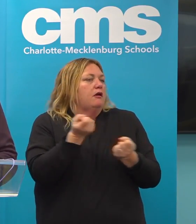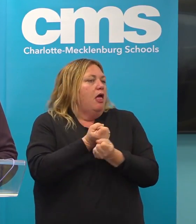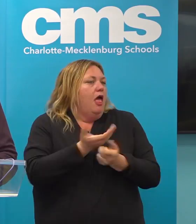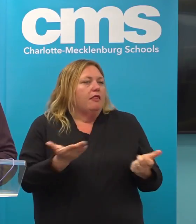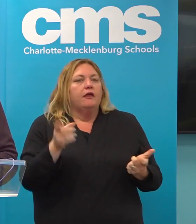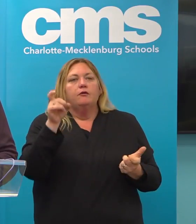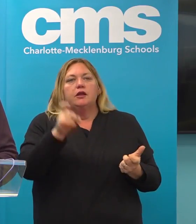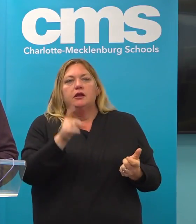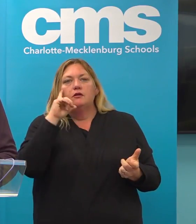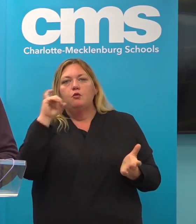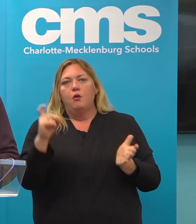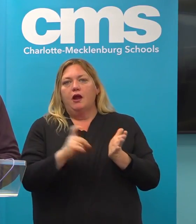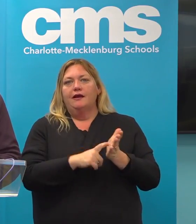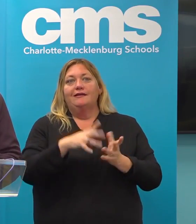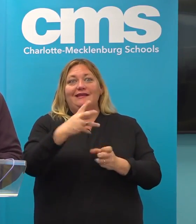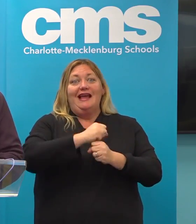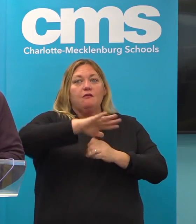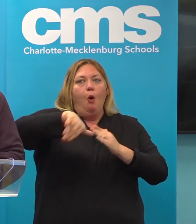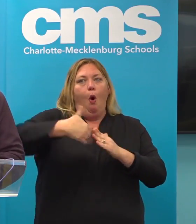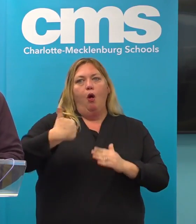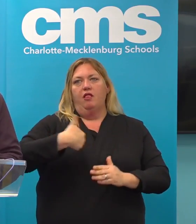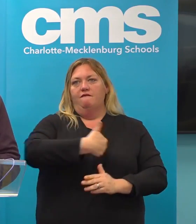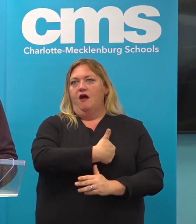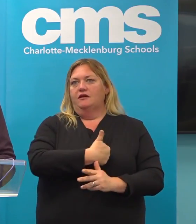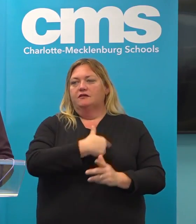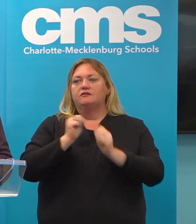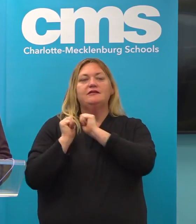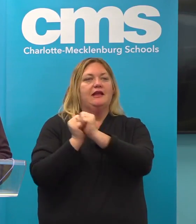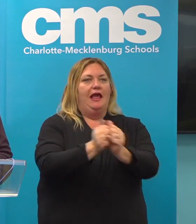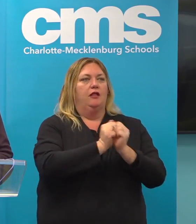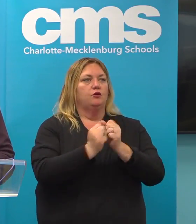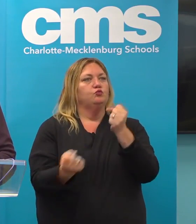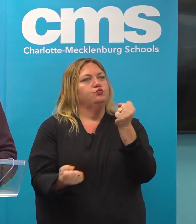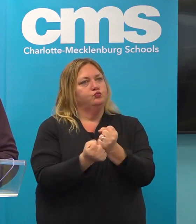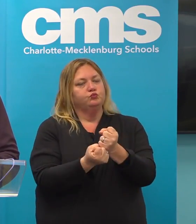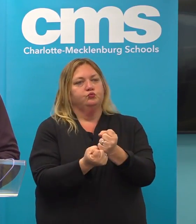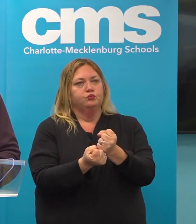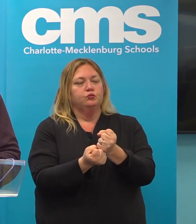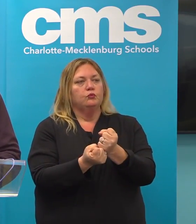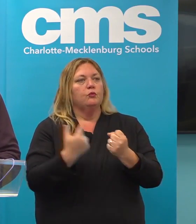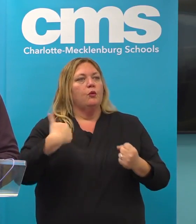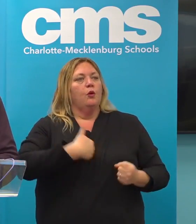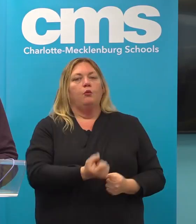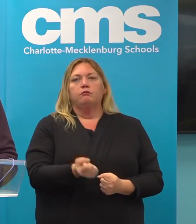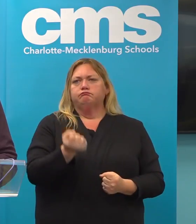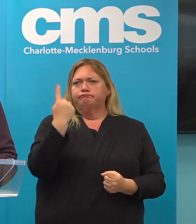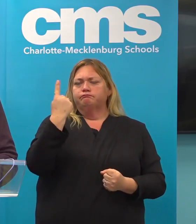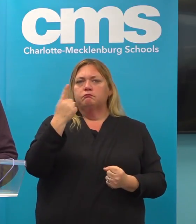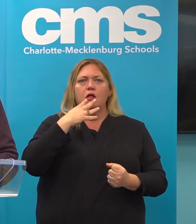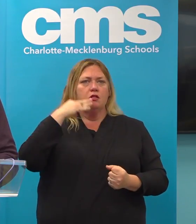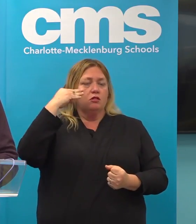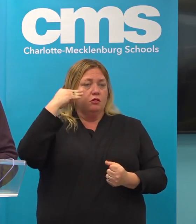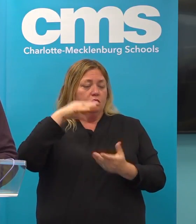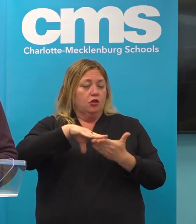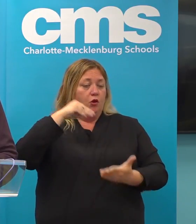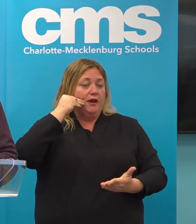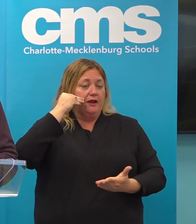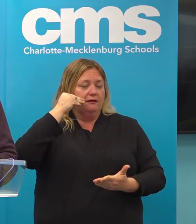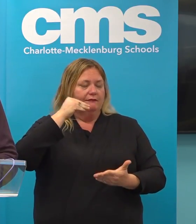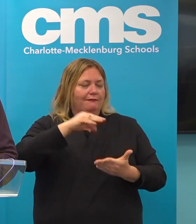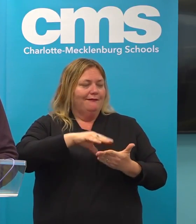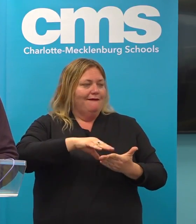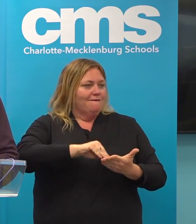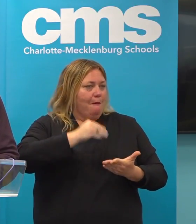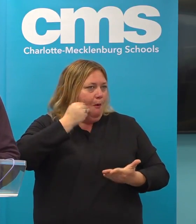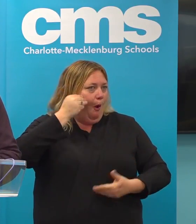have to recognize that it takes all of us. We're going to need to do this together. And we realize that learning from home in a remote scenario is going to